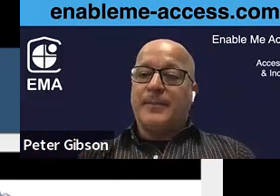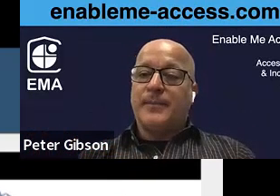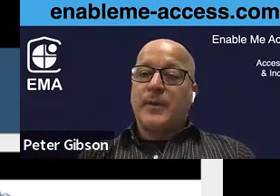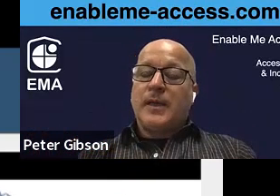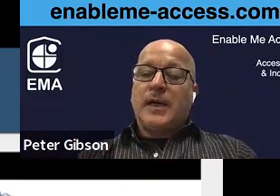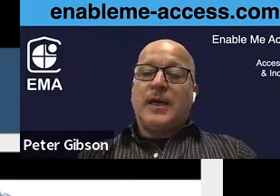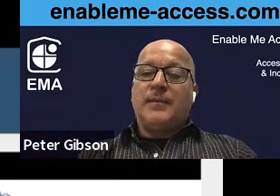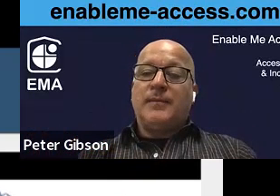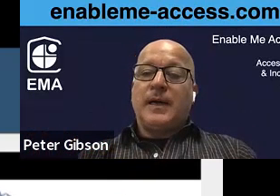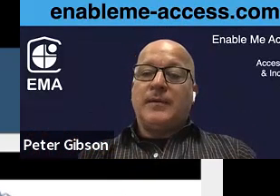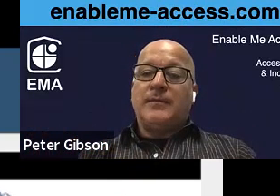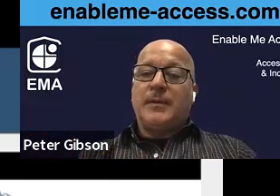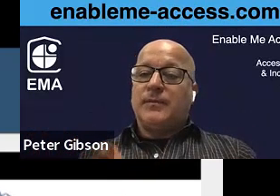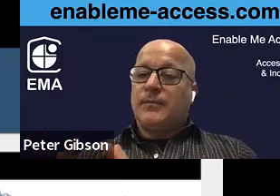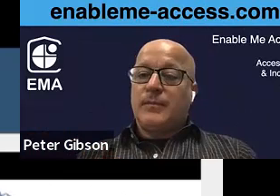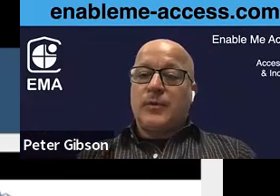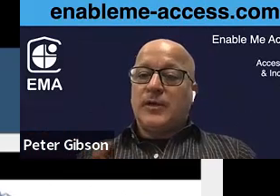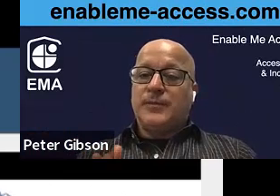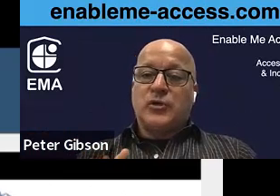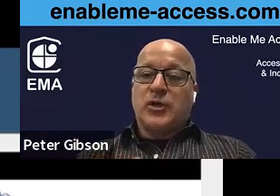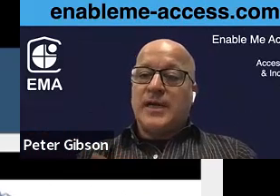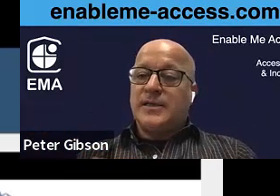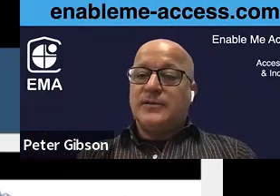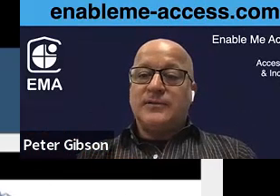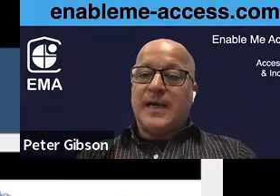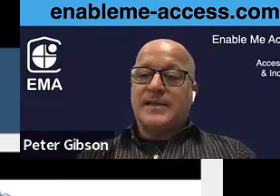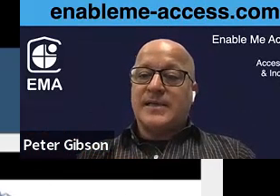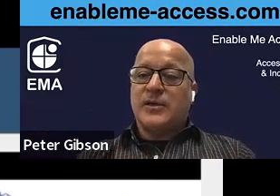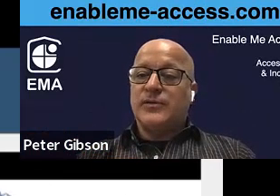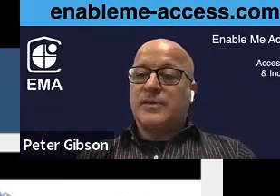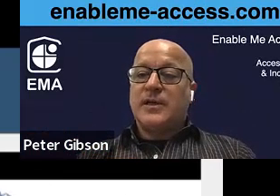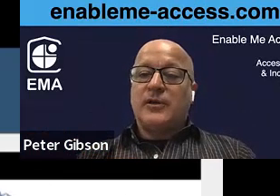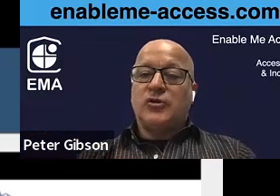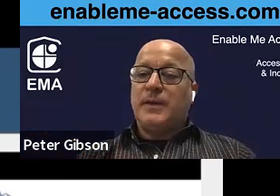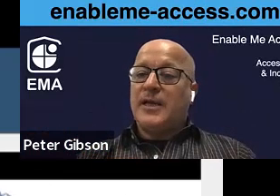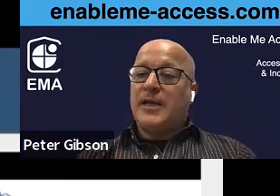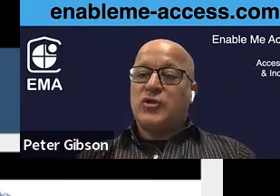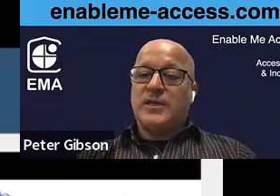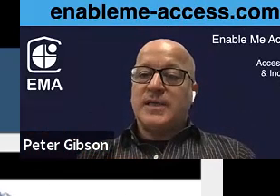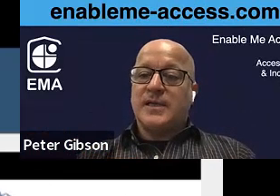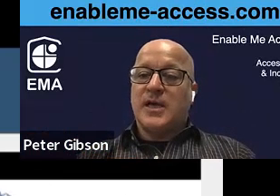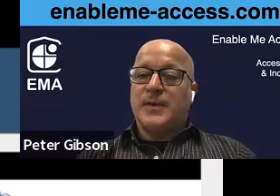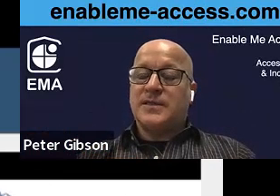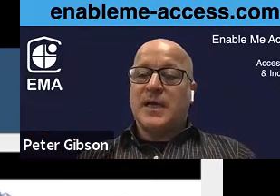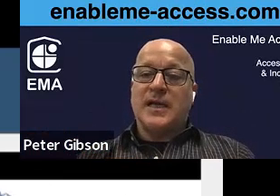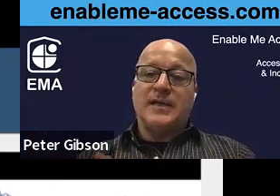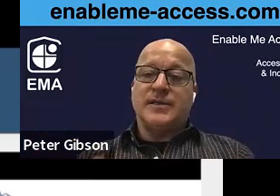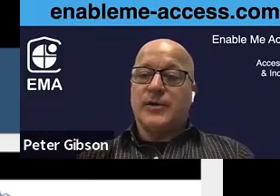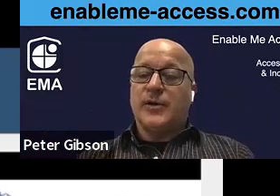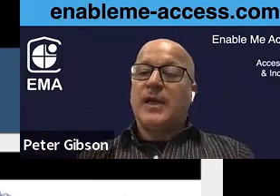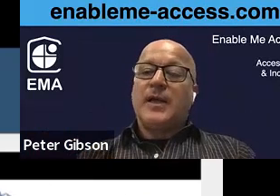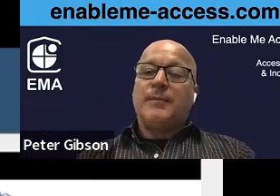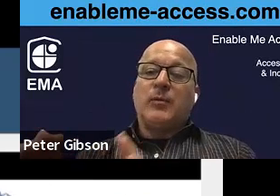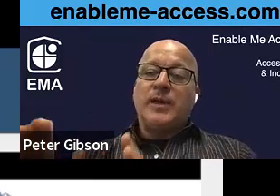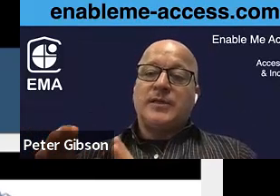app. And people are welcome to try to access those. There should be HGSS, the harmonics guidelines, and so